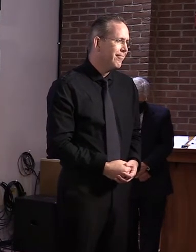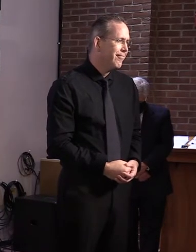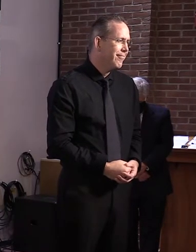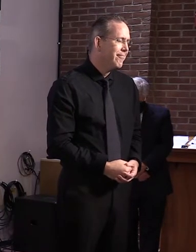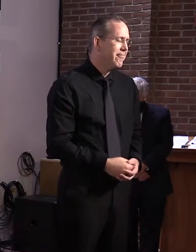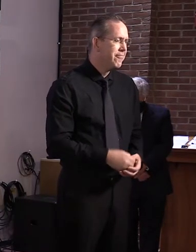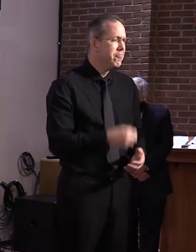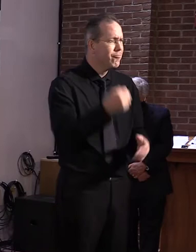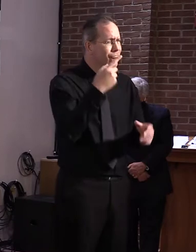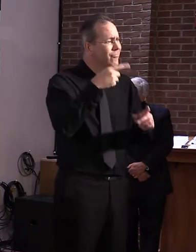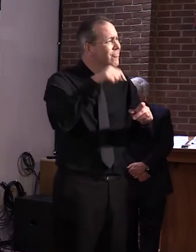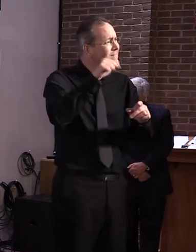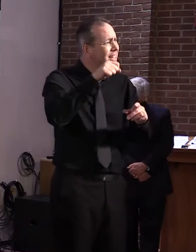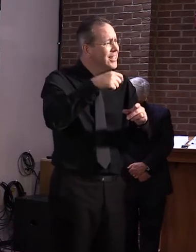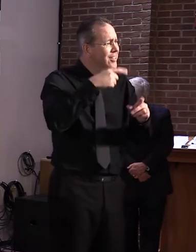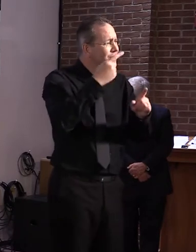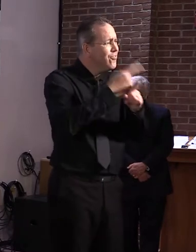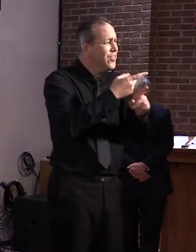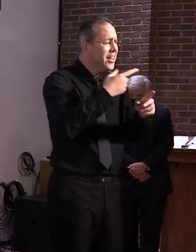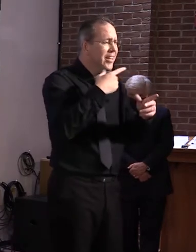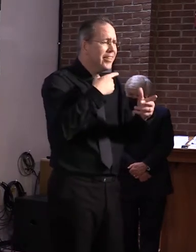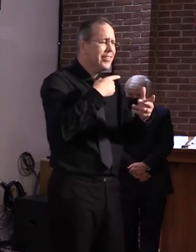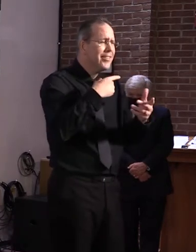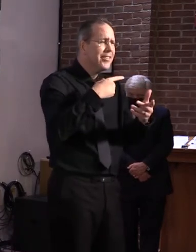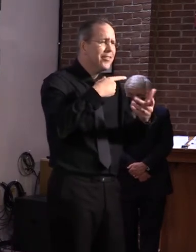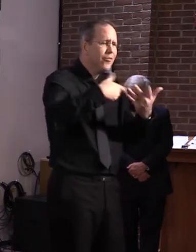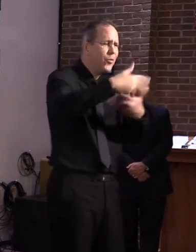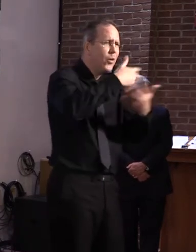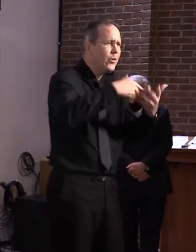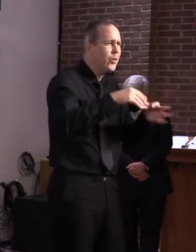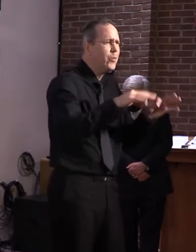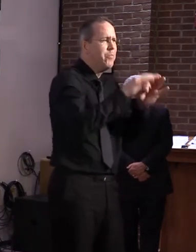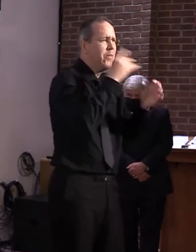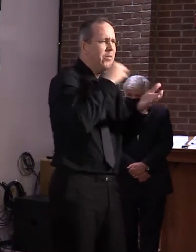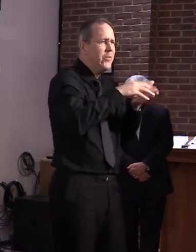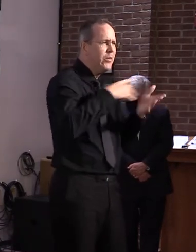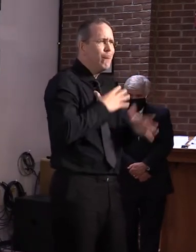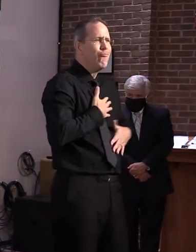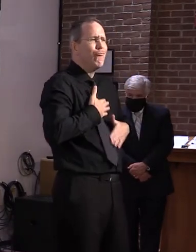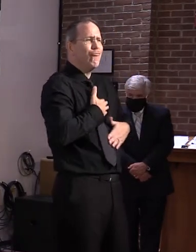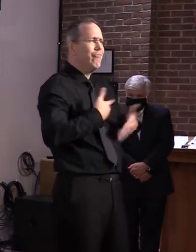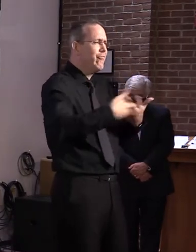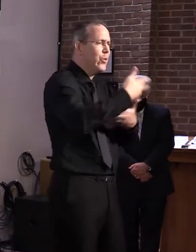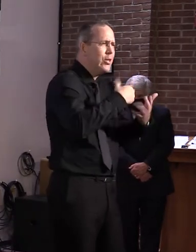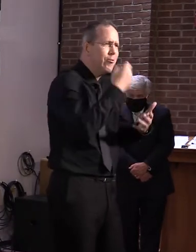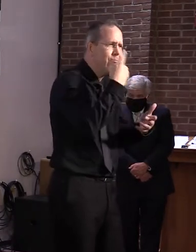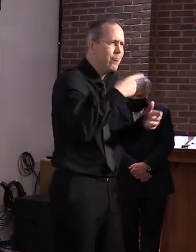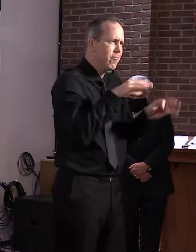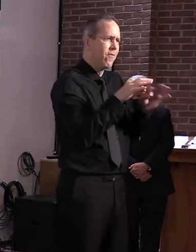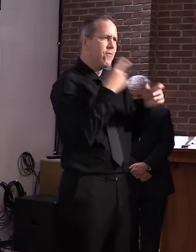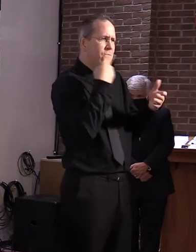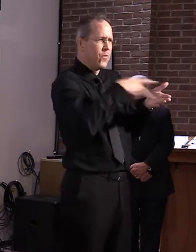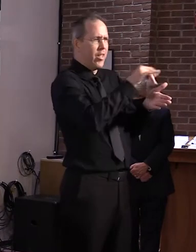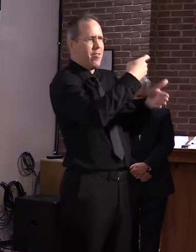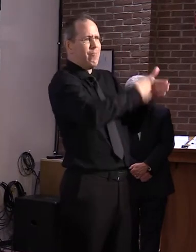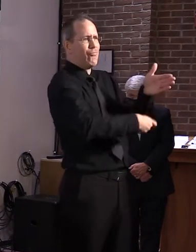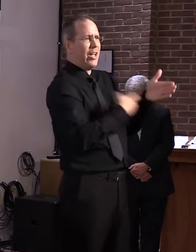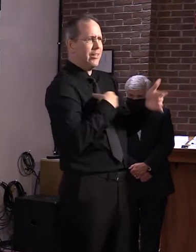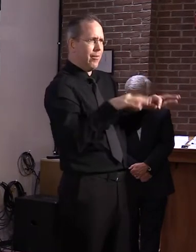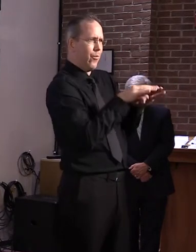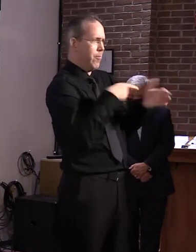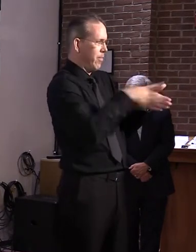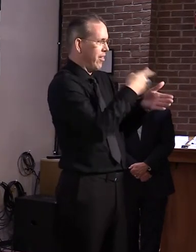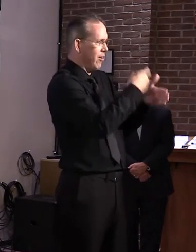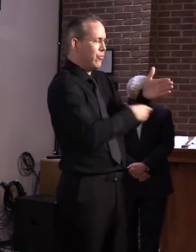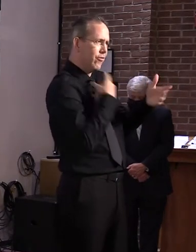one? Well, and that's a great business question. I think that the institutions, individual institutions, will try as